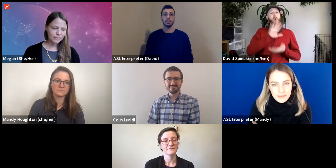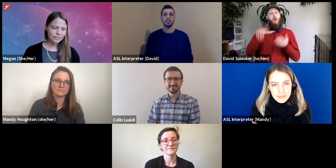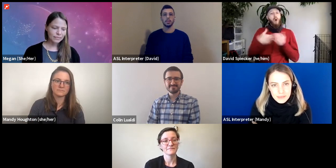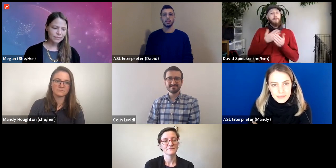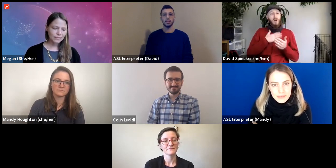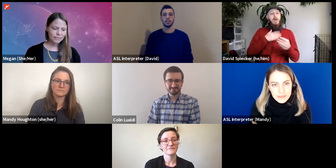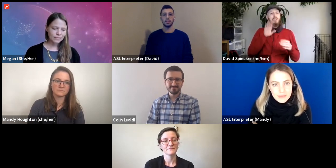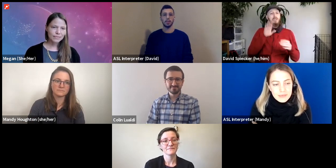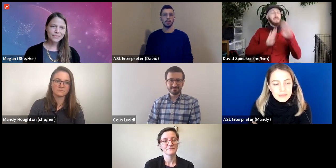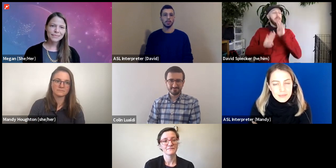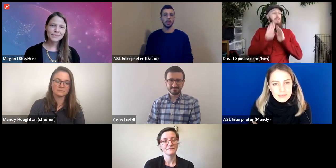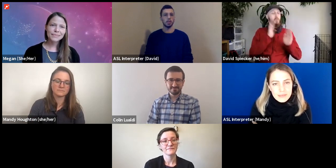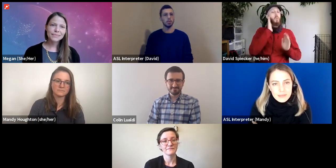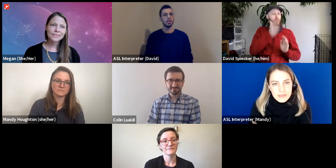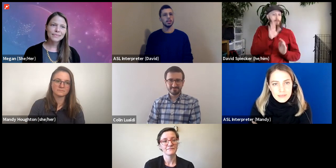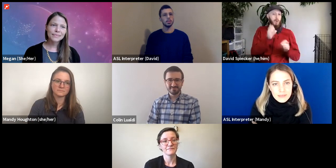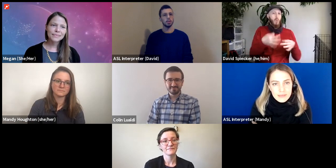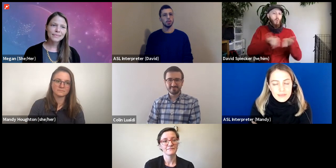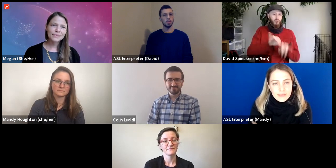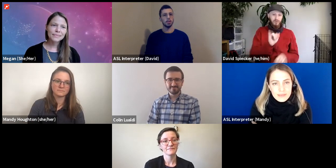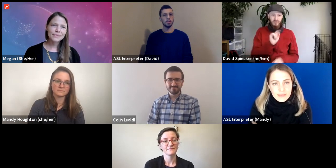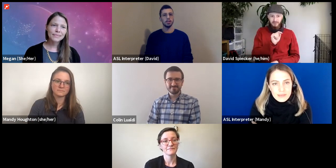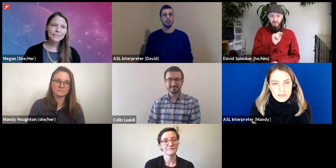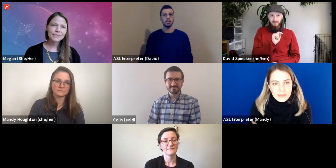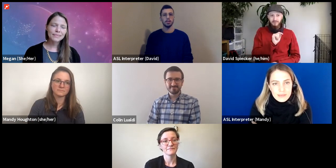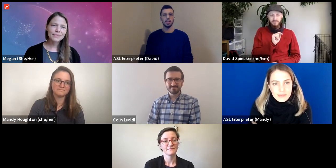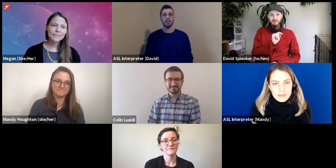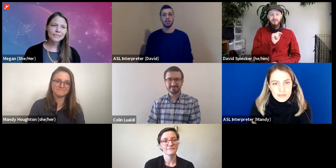that to experience and figure out that, oh, that is what I want,